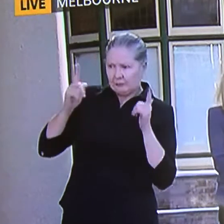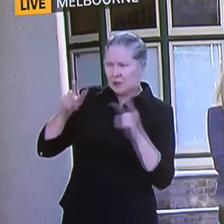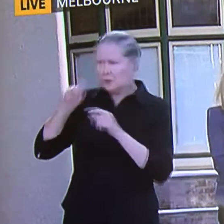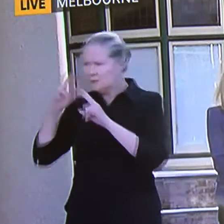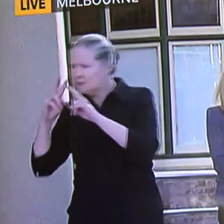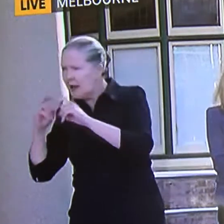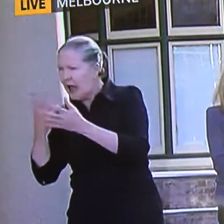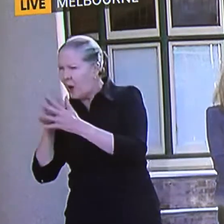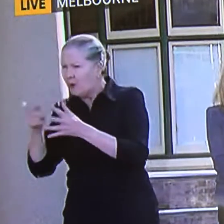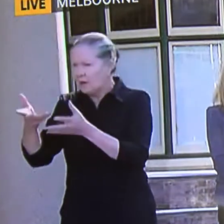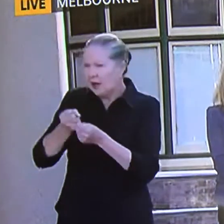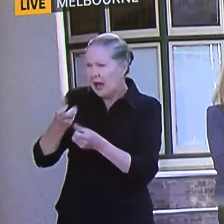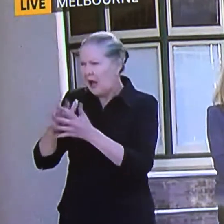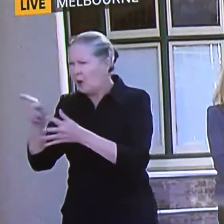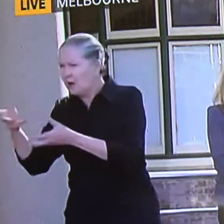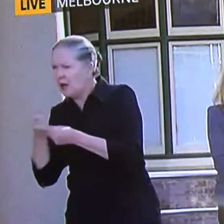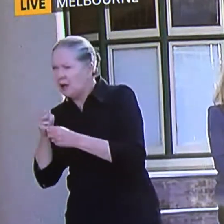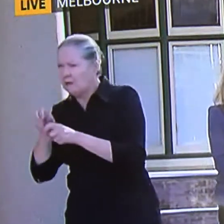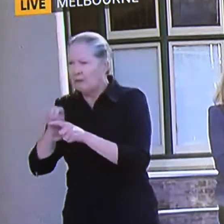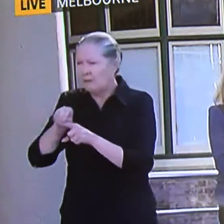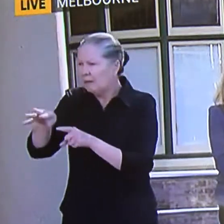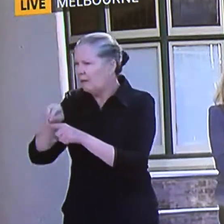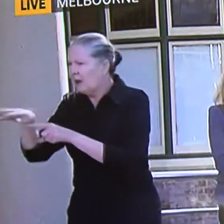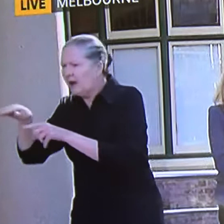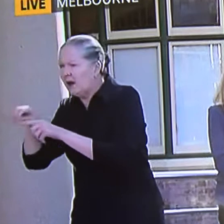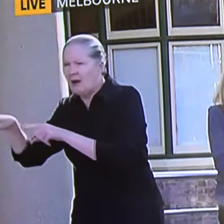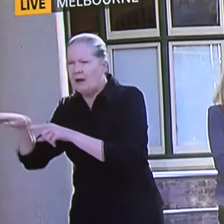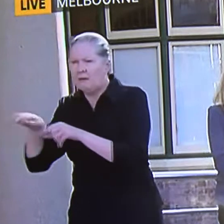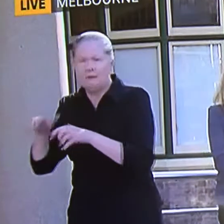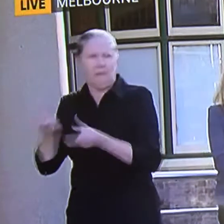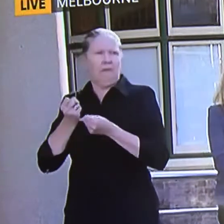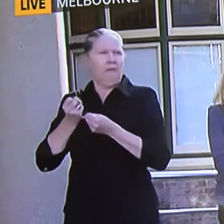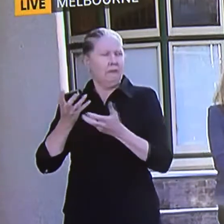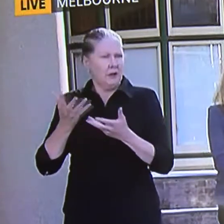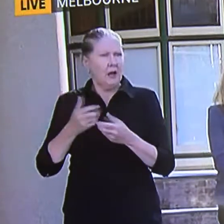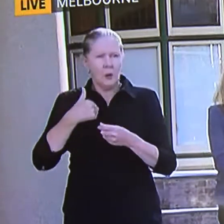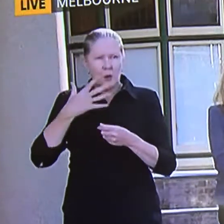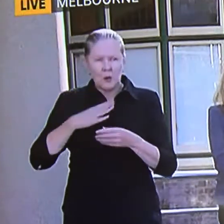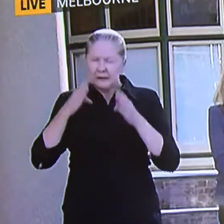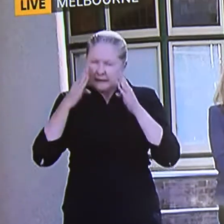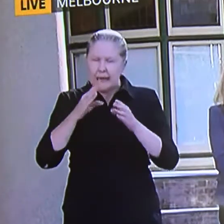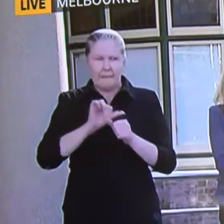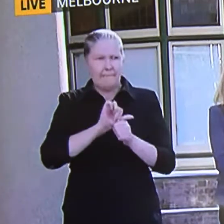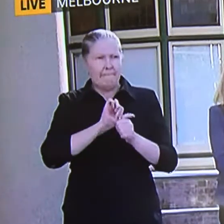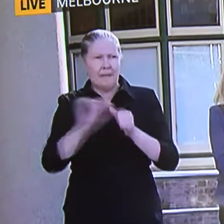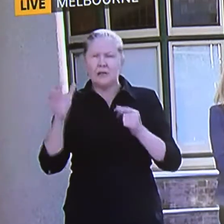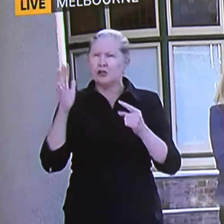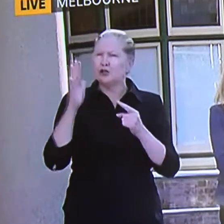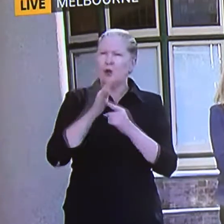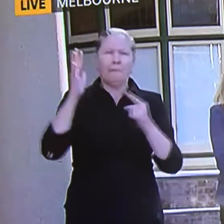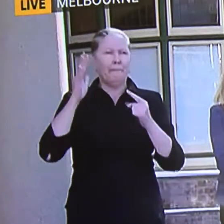tracing. But what we will continue to do is focused on the highest standards in the world. Australia